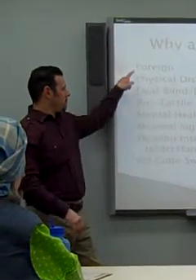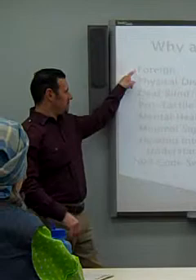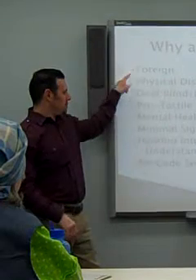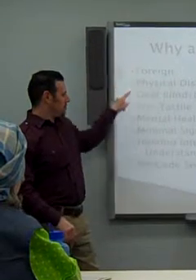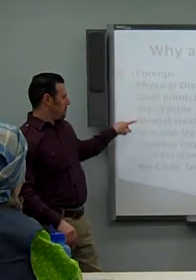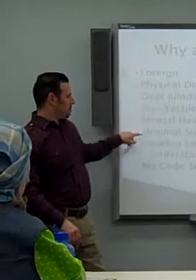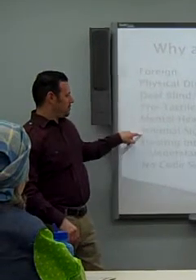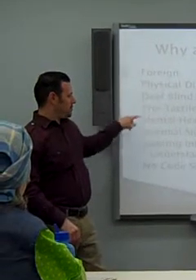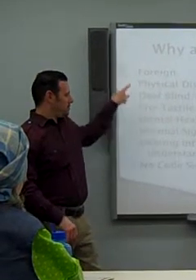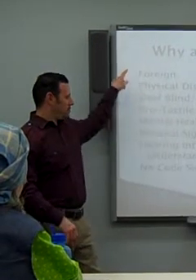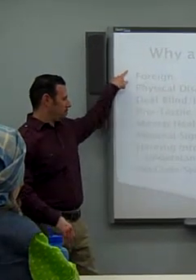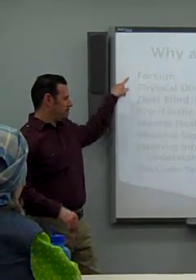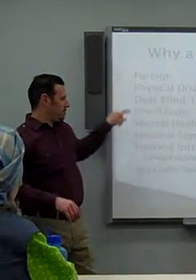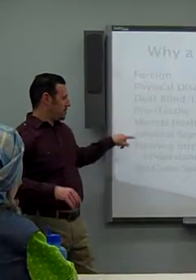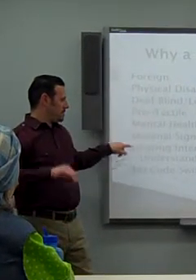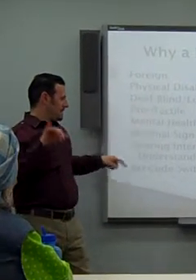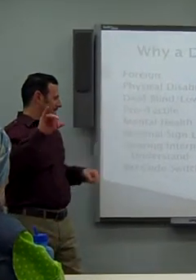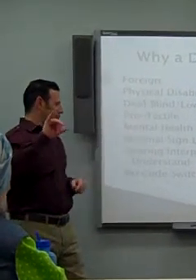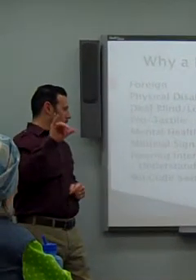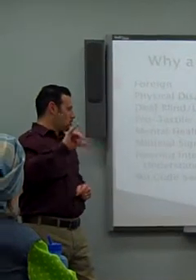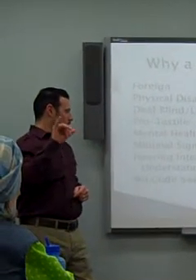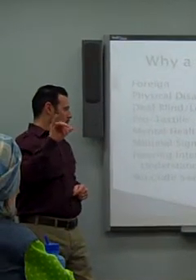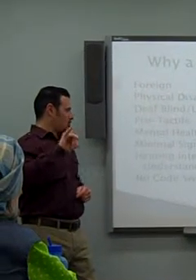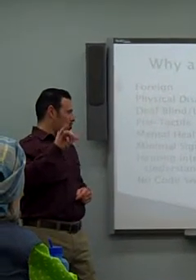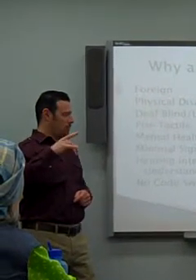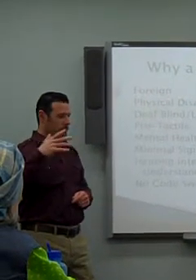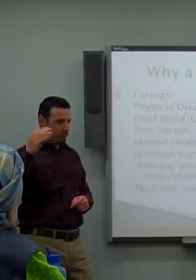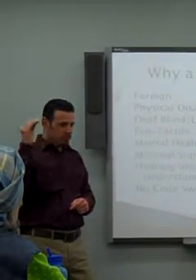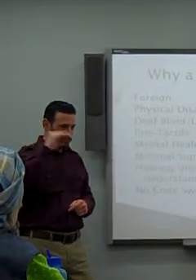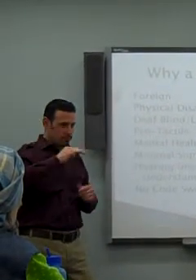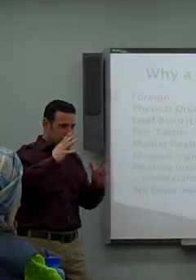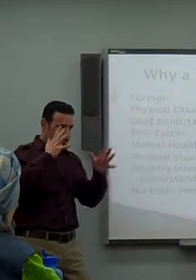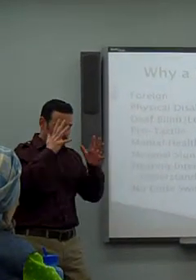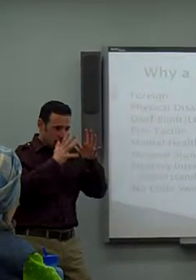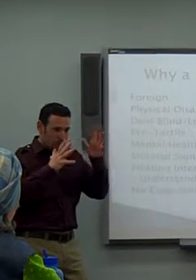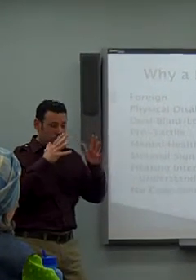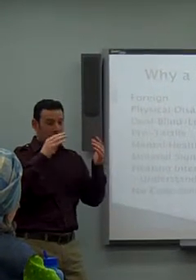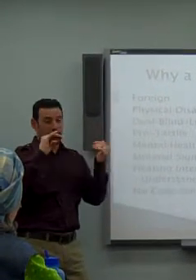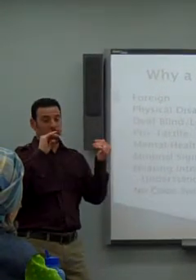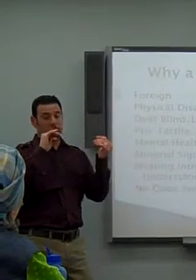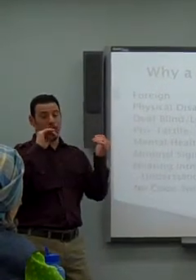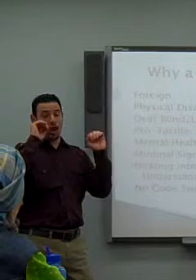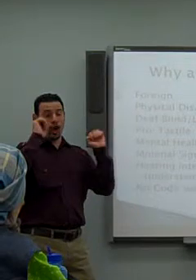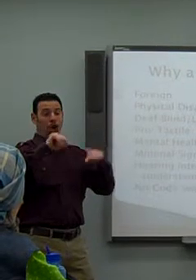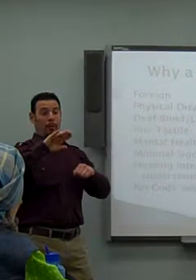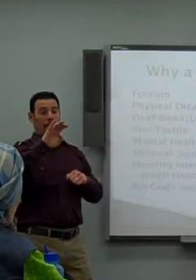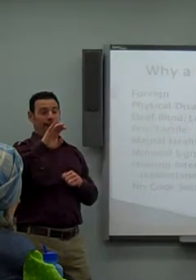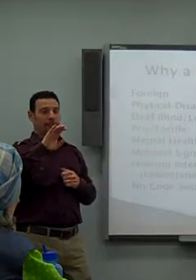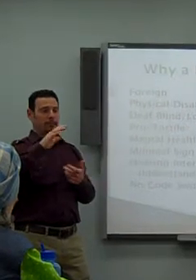Minimal sign language is kind of a little bit related to the concept of someone being from a foreign country.